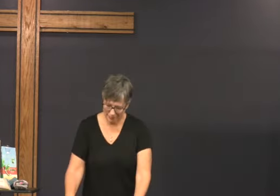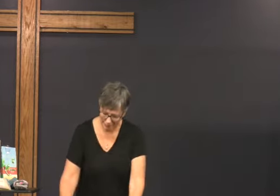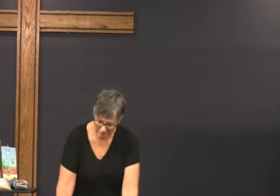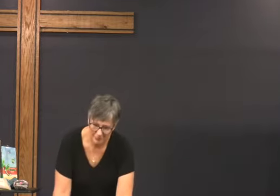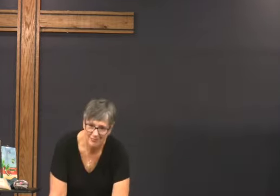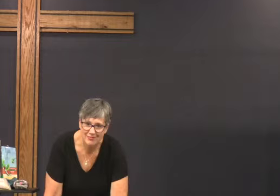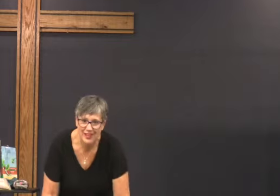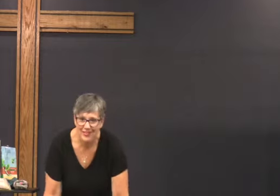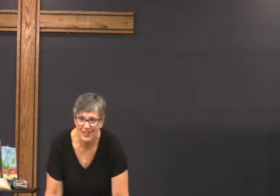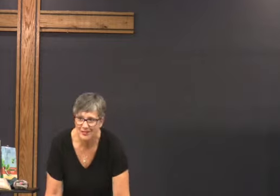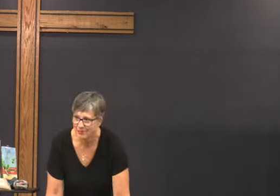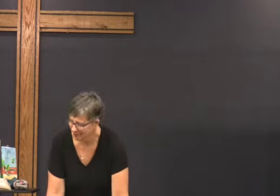bags